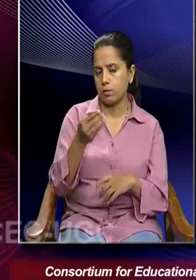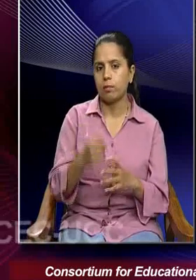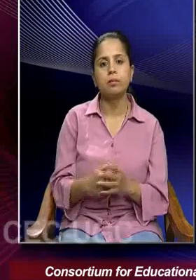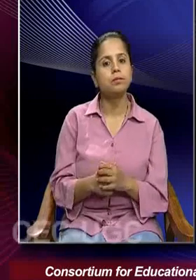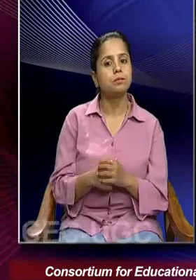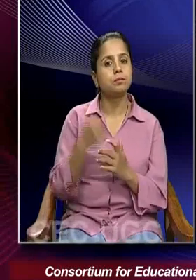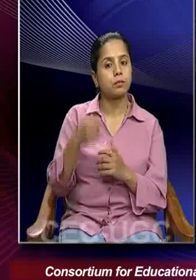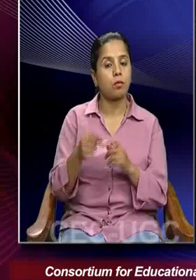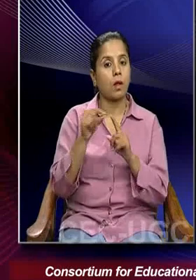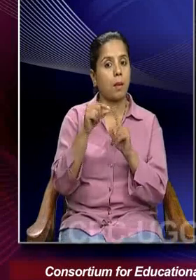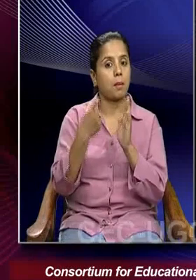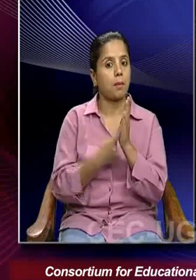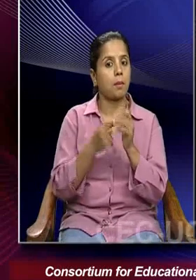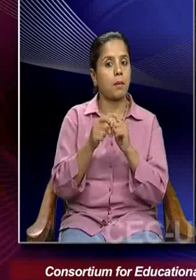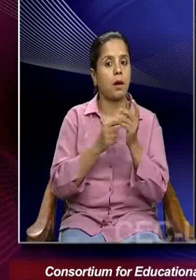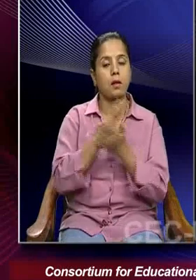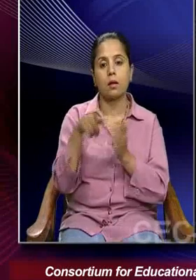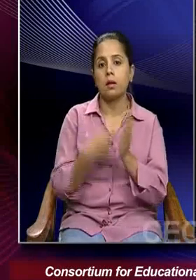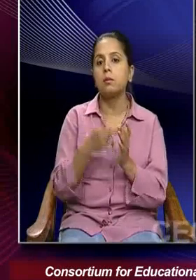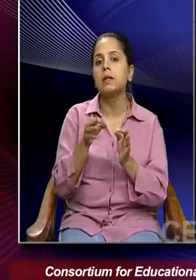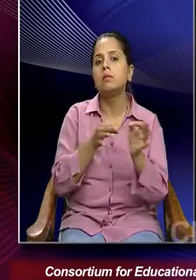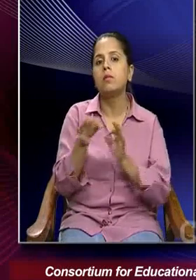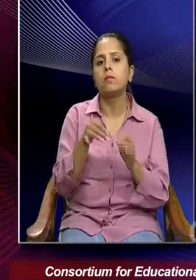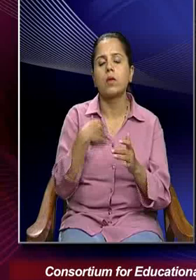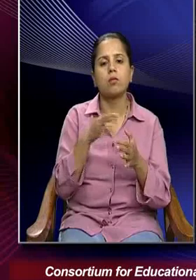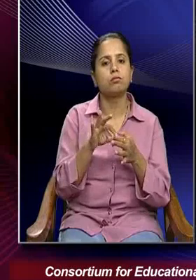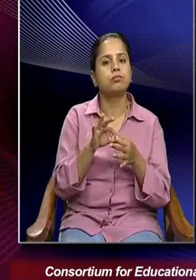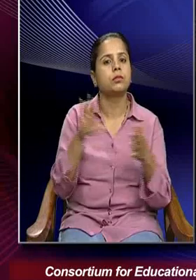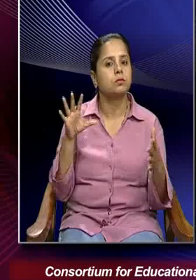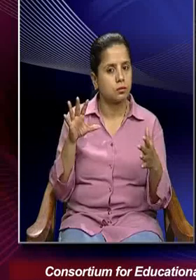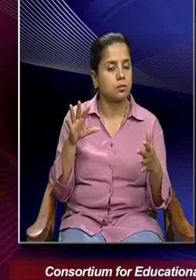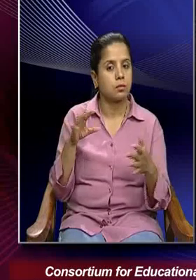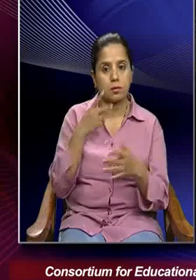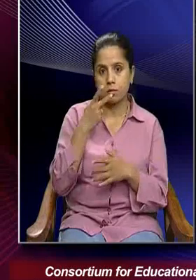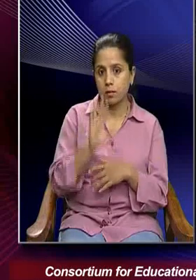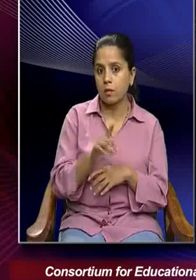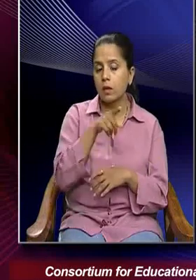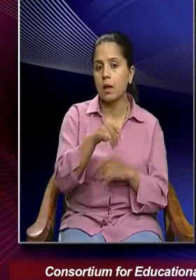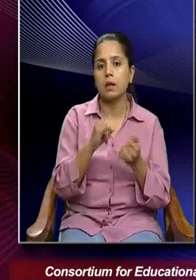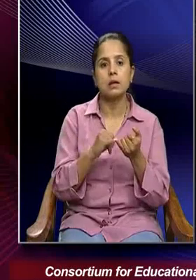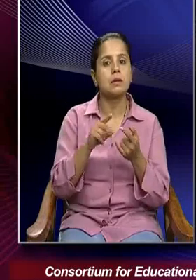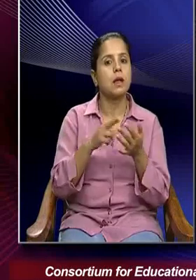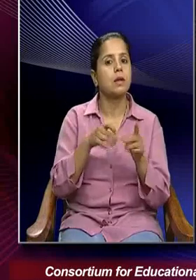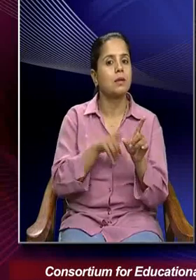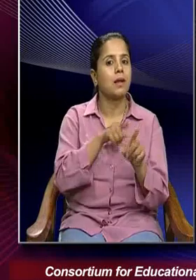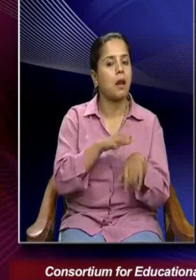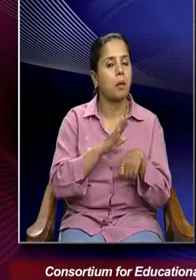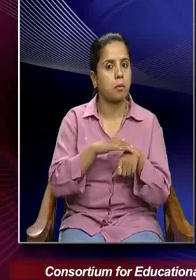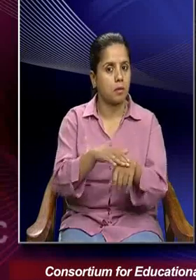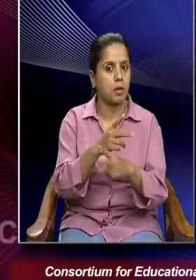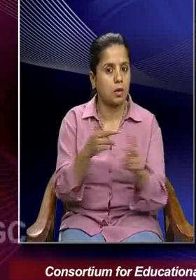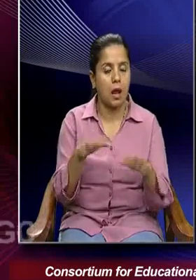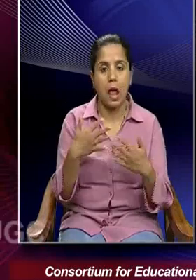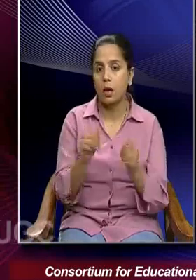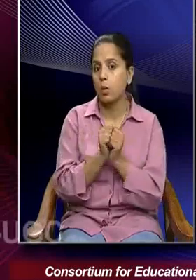Now pratyahar, it encourages detachment from sensory experiences